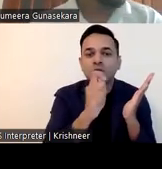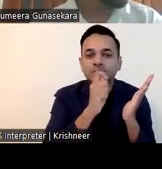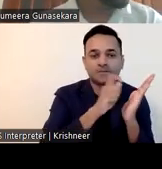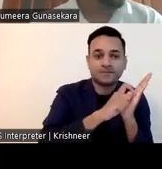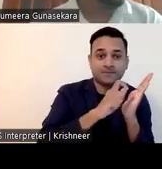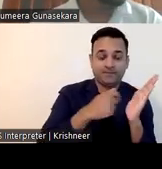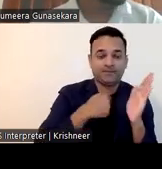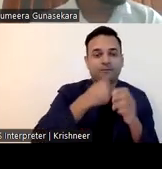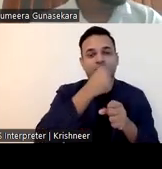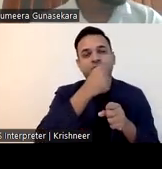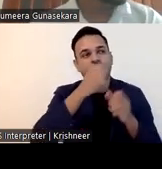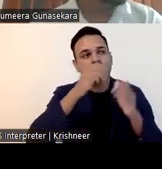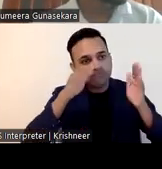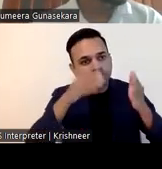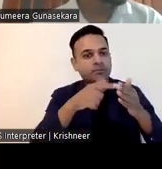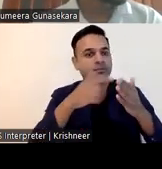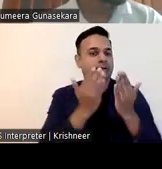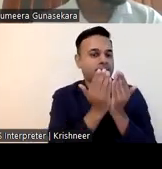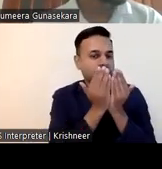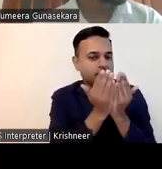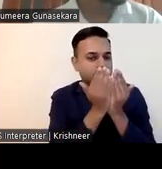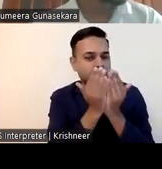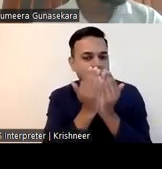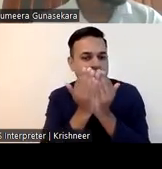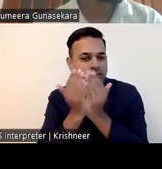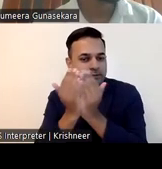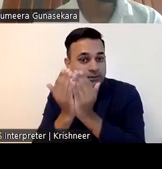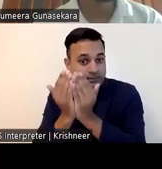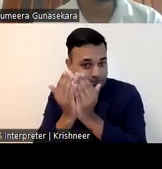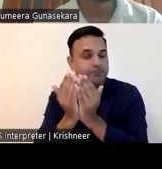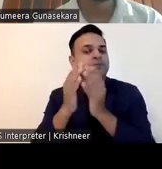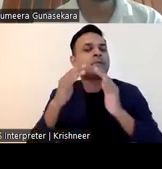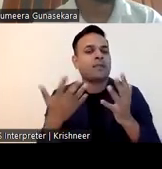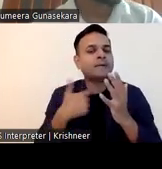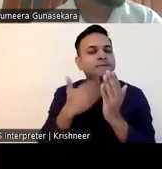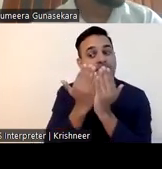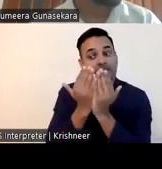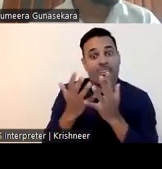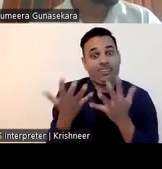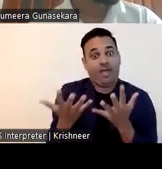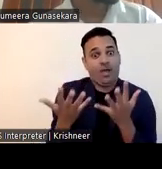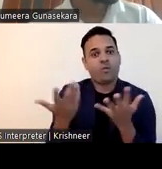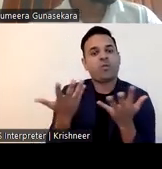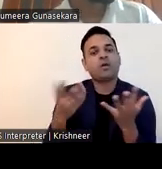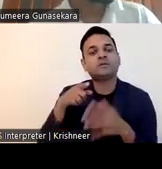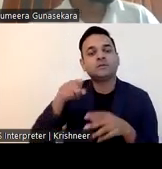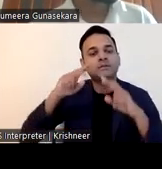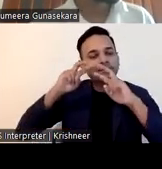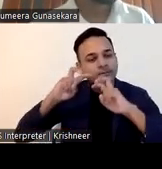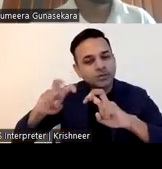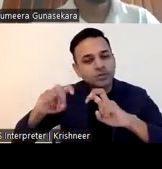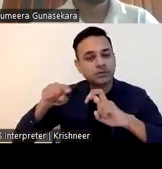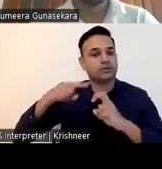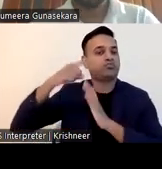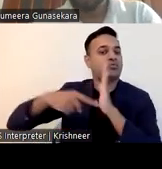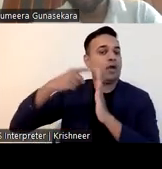prevent the children to be institutionalization, and also awareness on the rights of care leavers and children